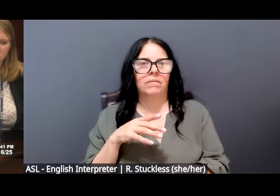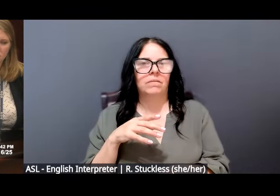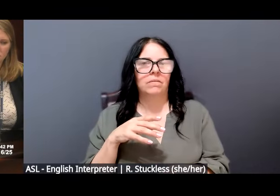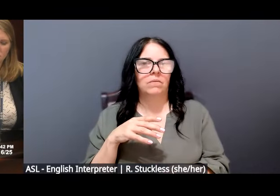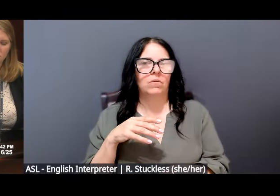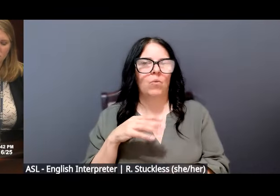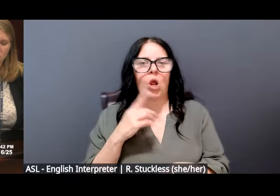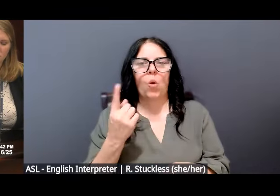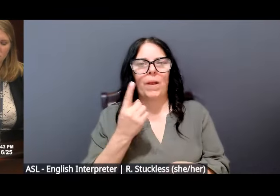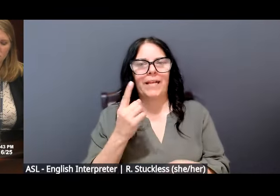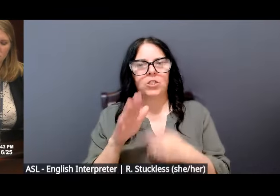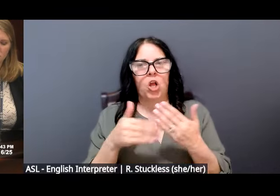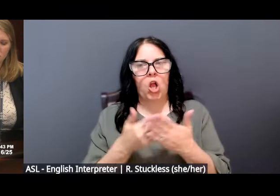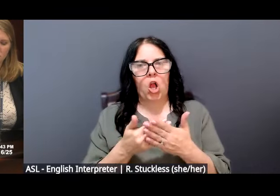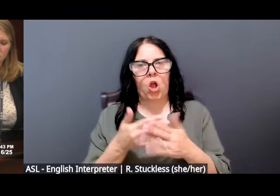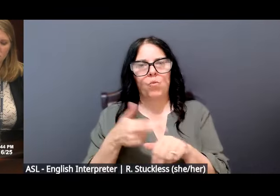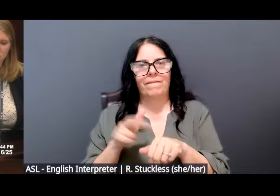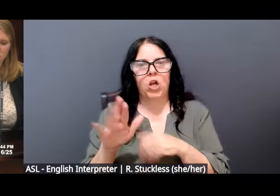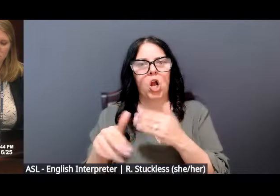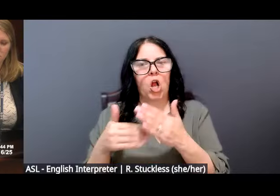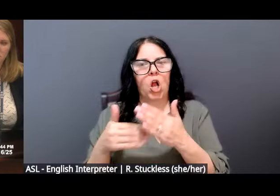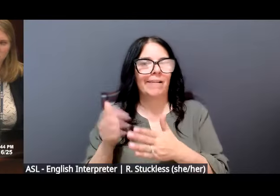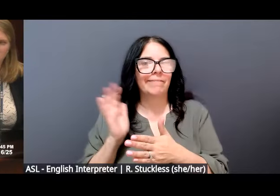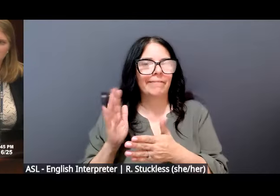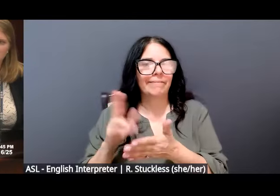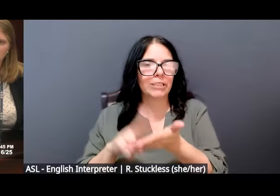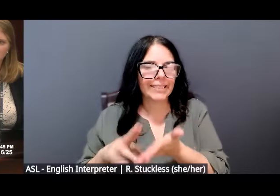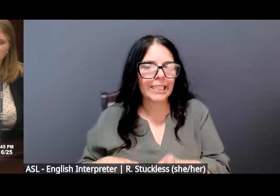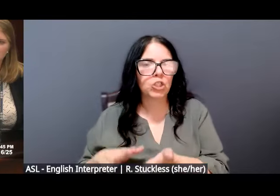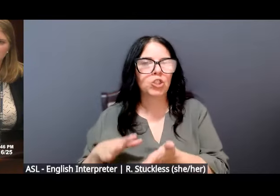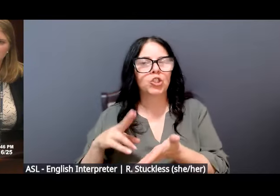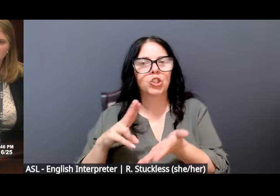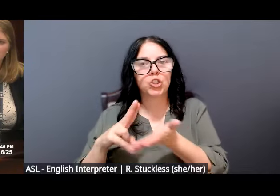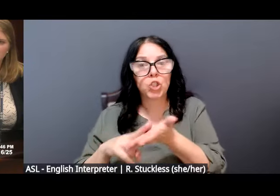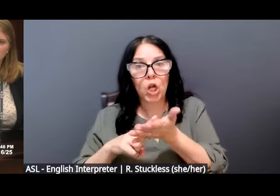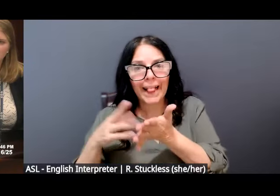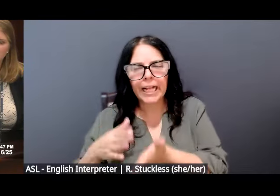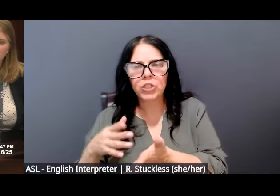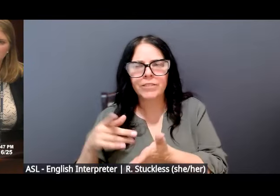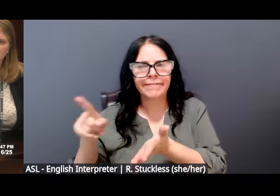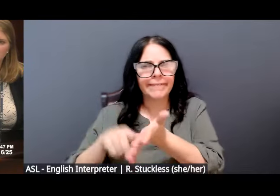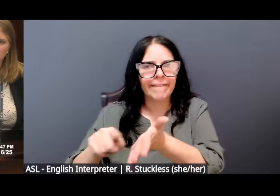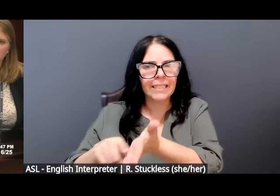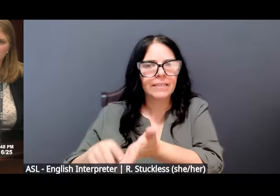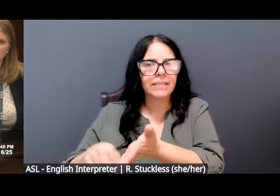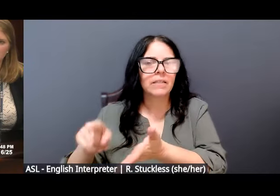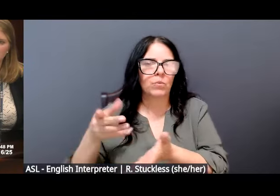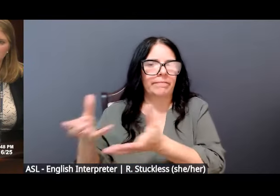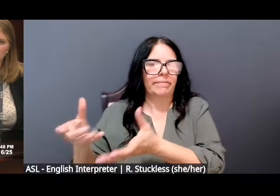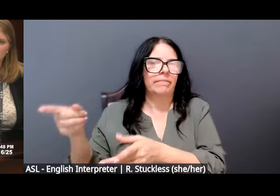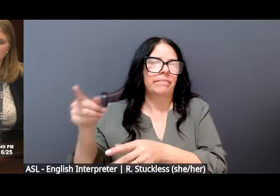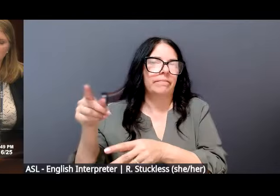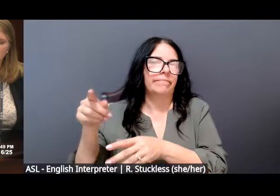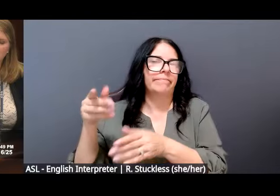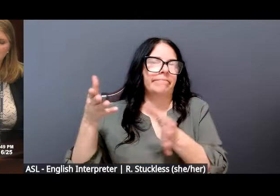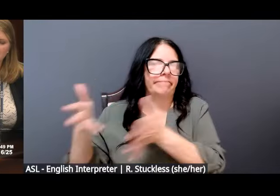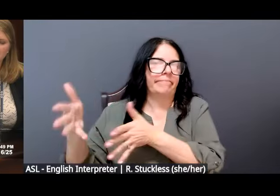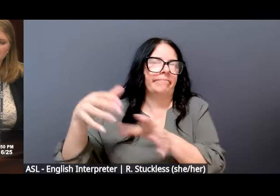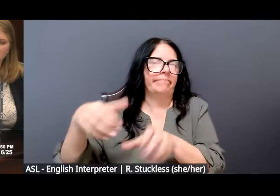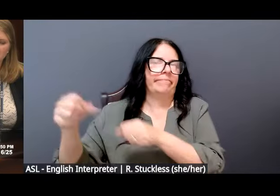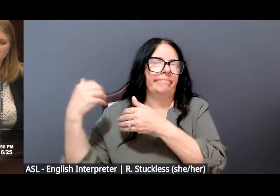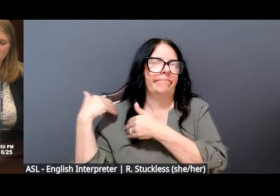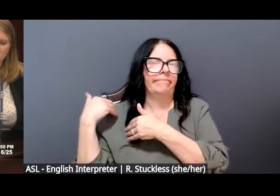of the previous circulators and signatures to be referred for criminal prosecution. So they help us